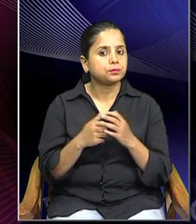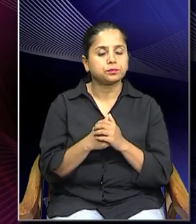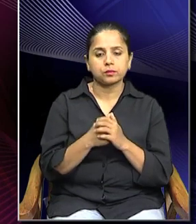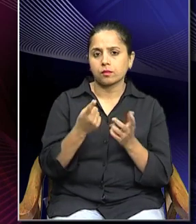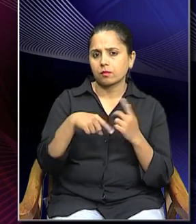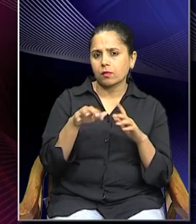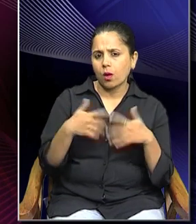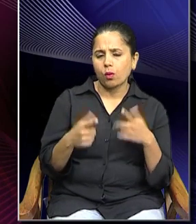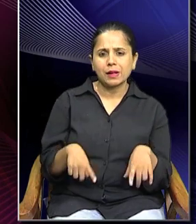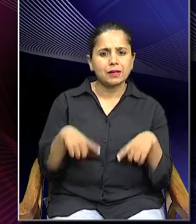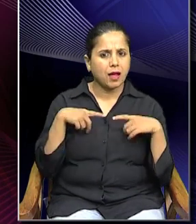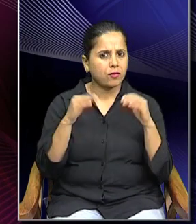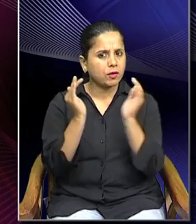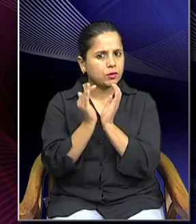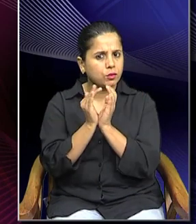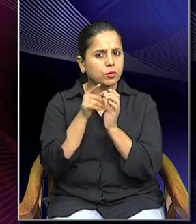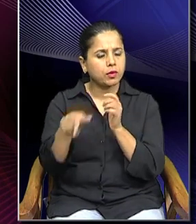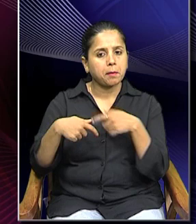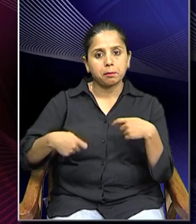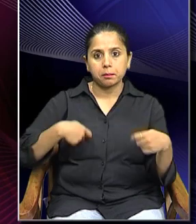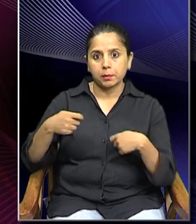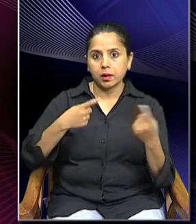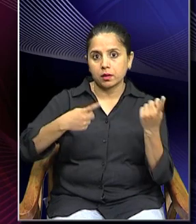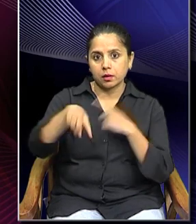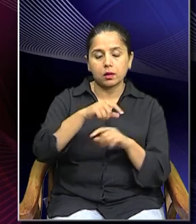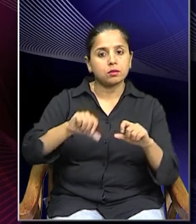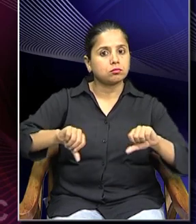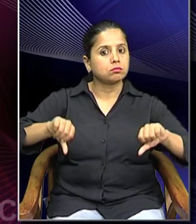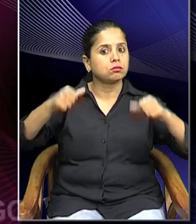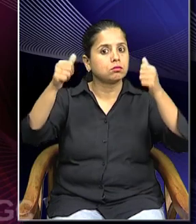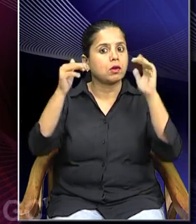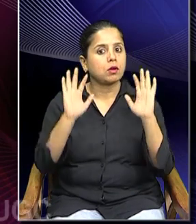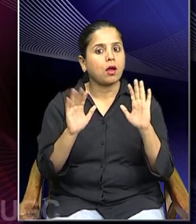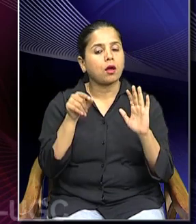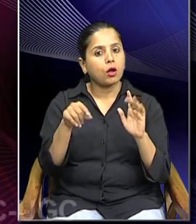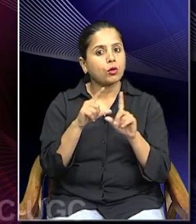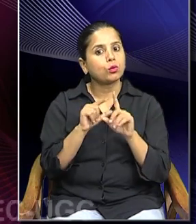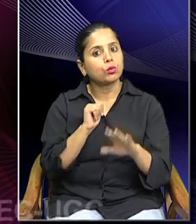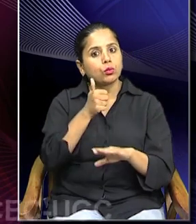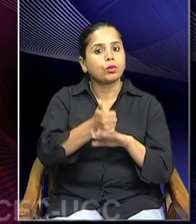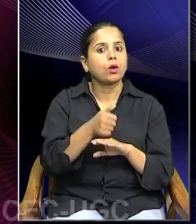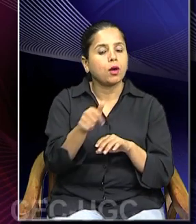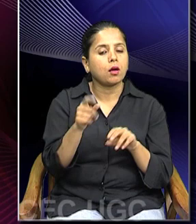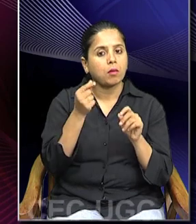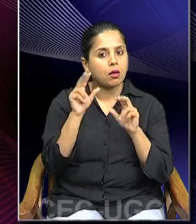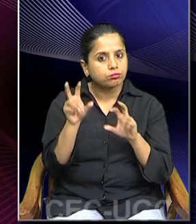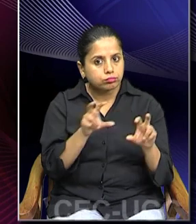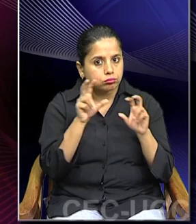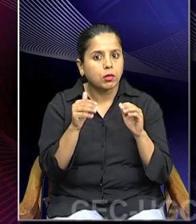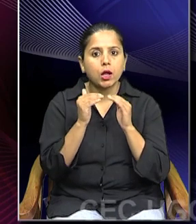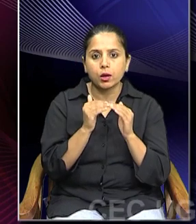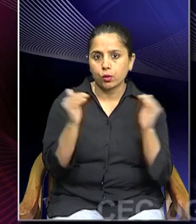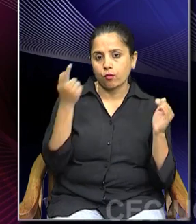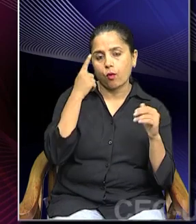how does life insurance entrepreneurs successfully establish monetary equivalence